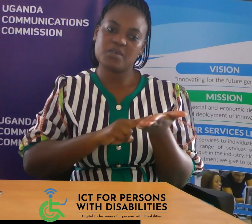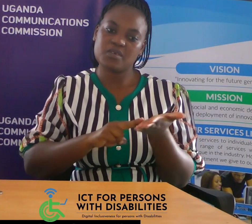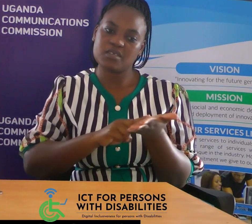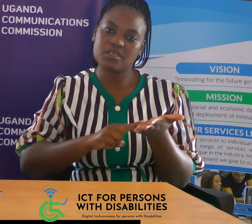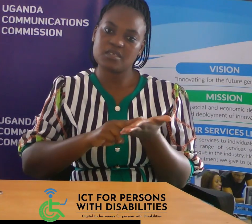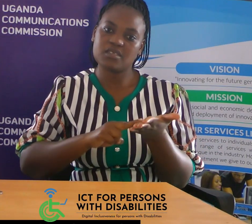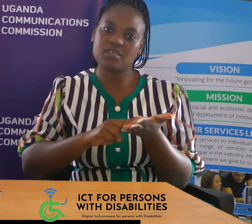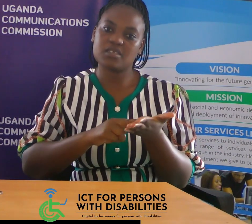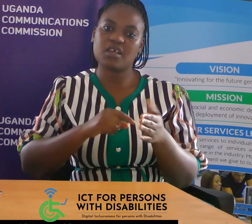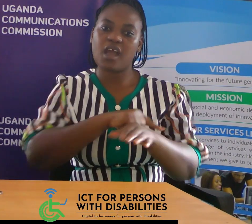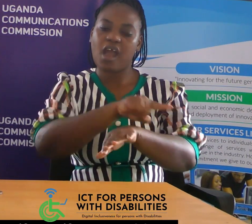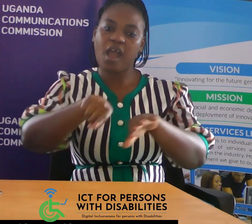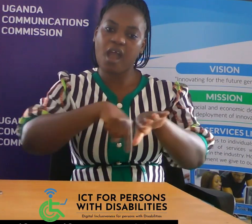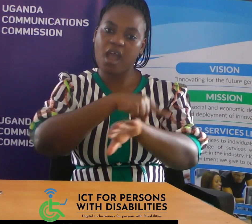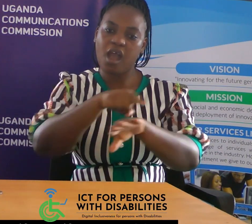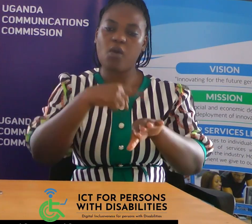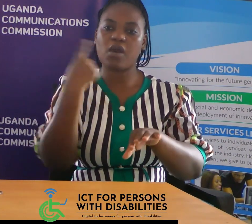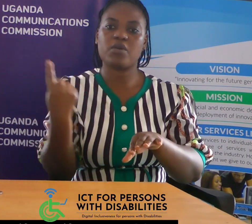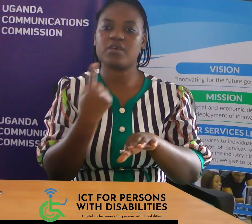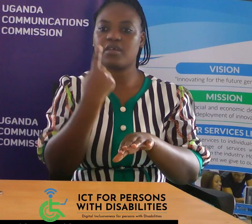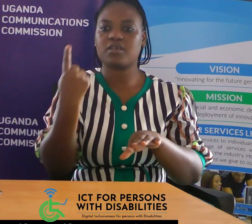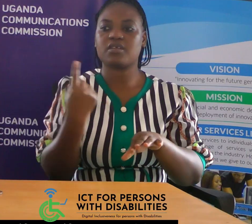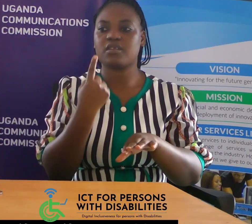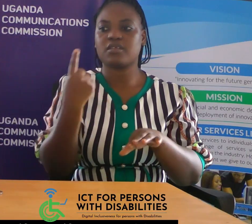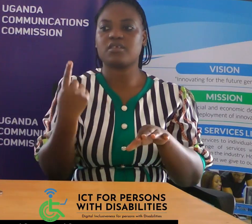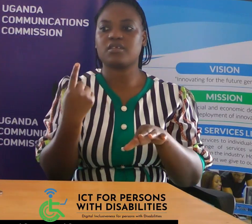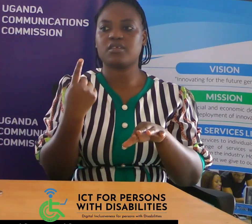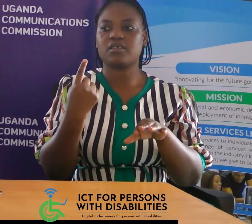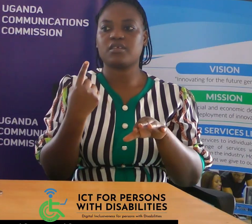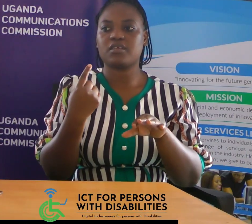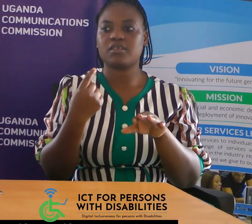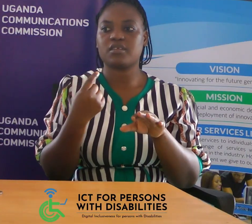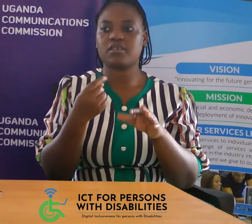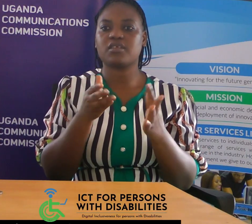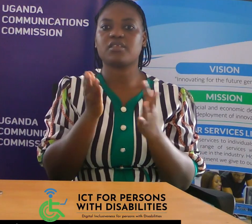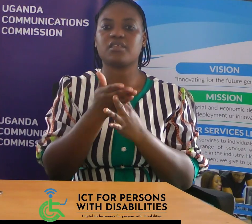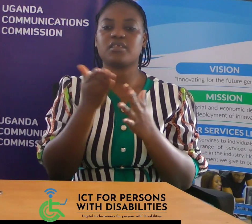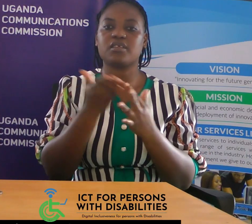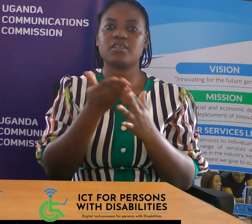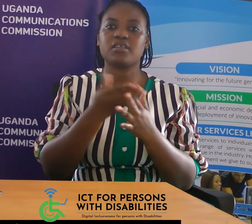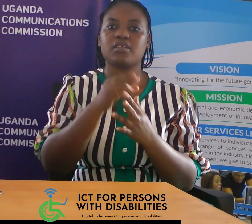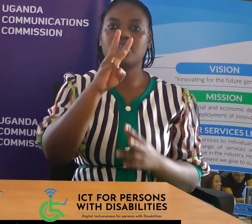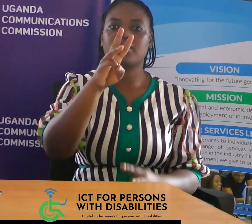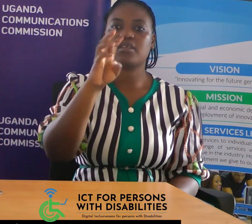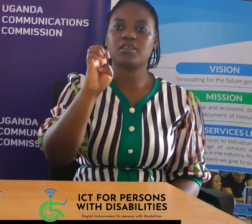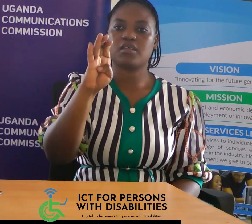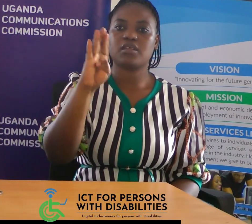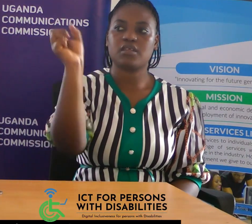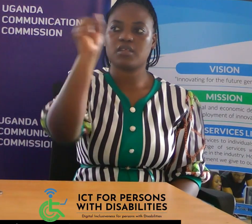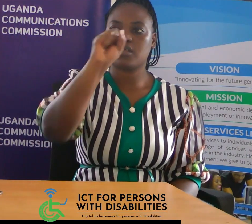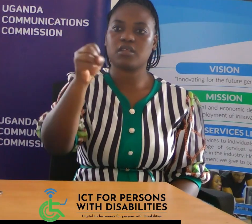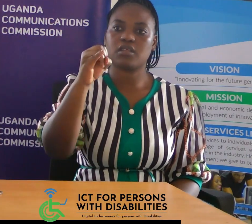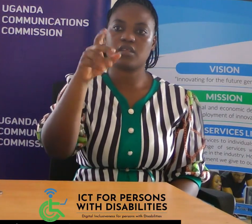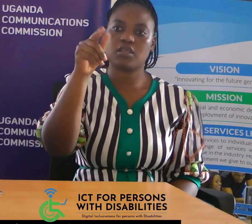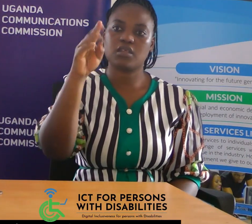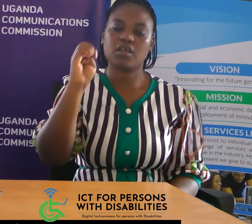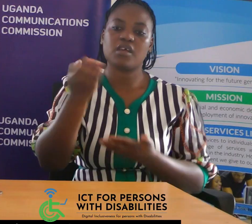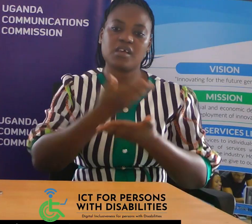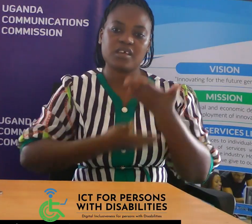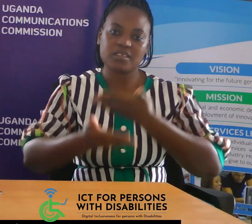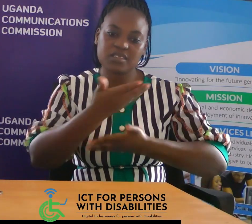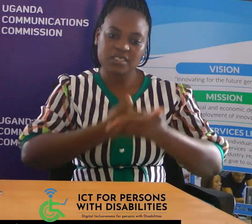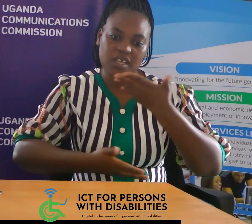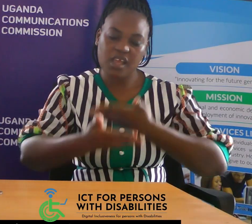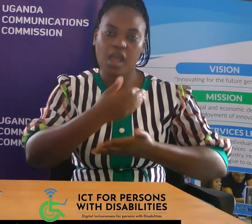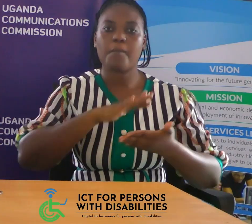also use the device that you have if you're able to also follow in. So I'm going